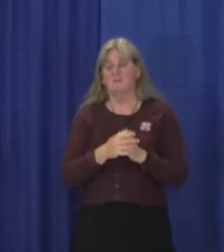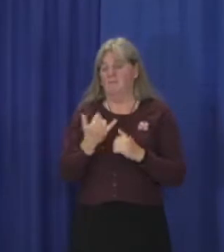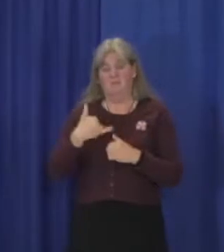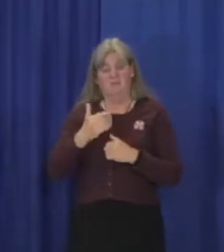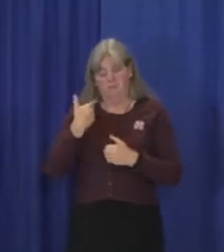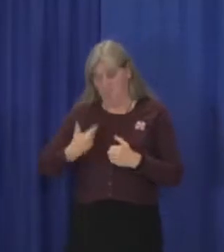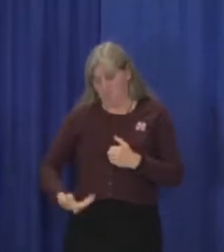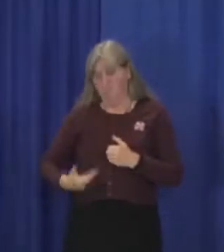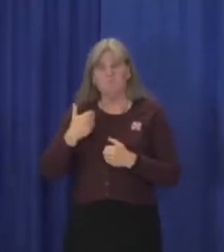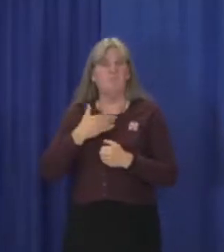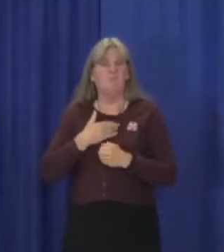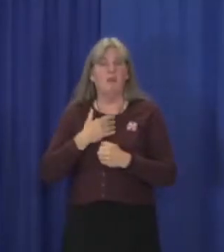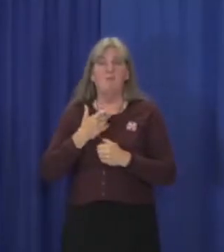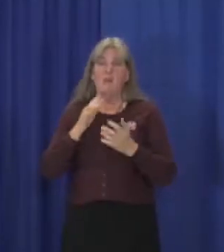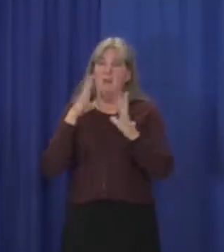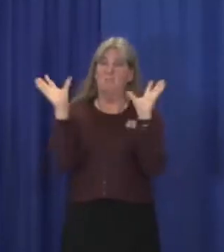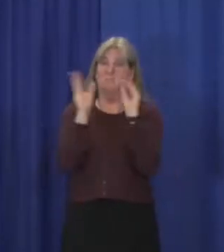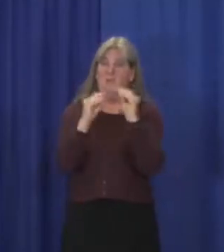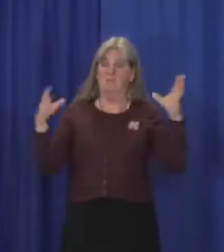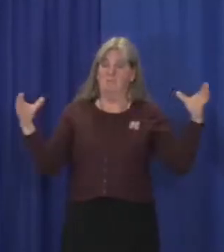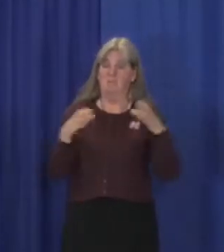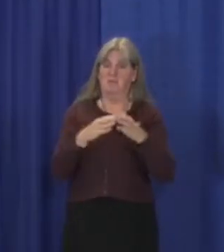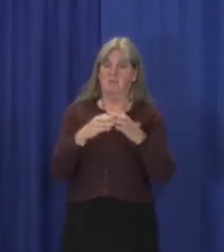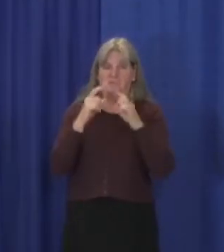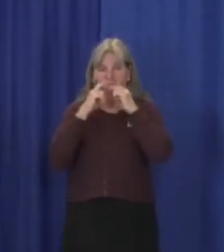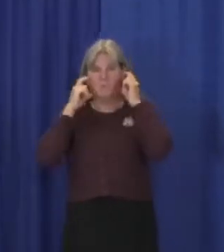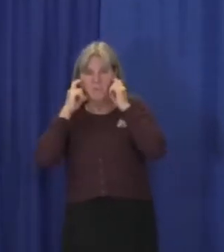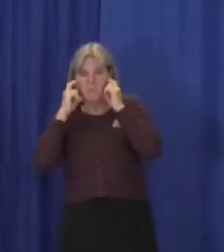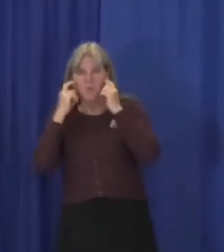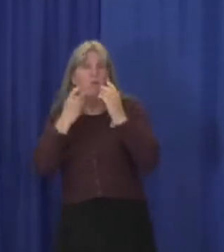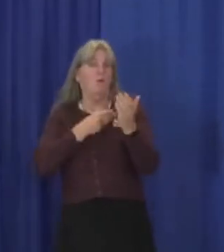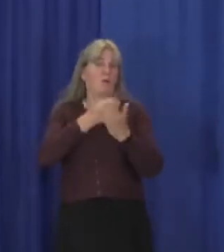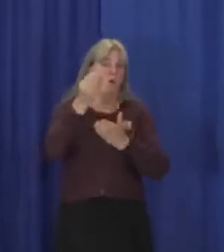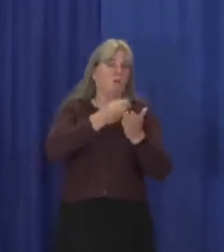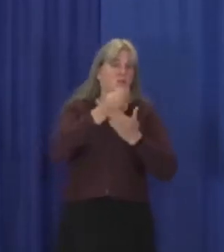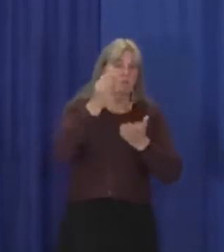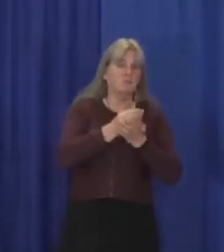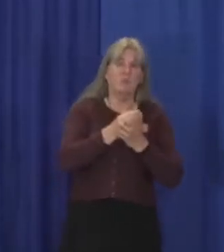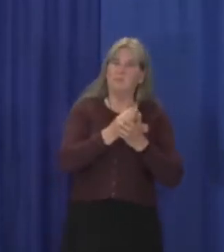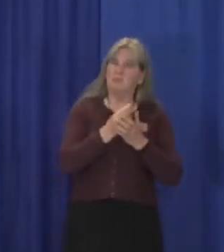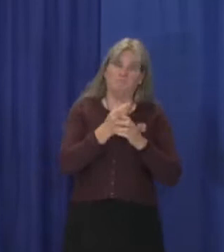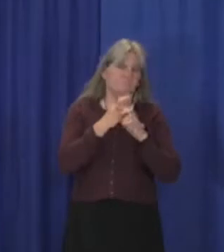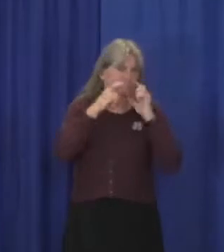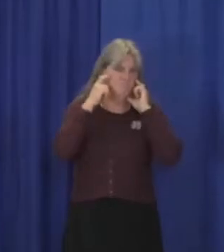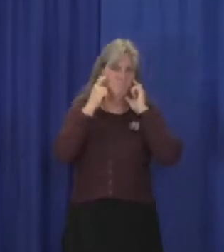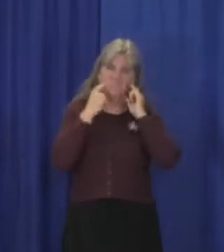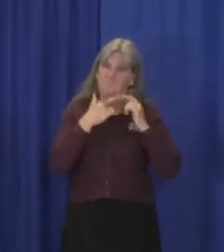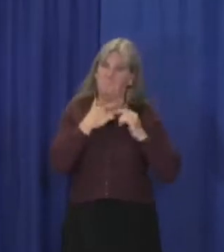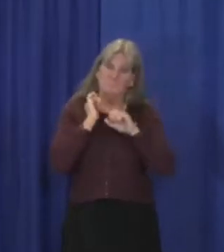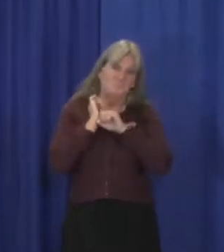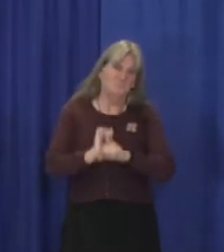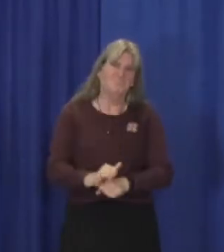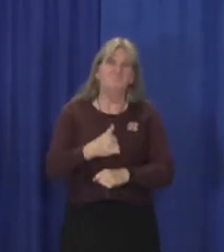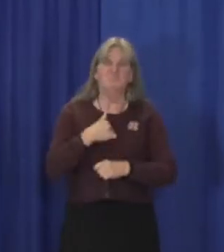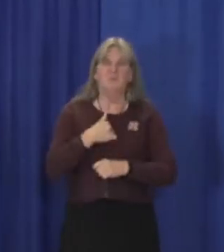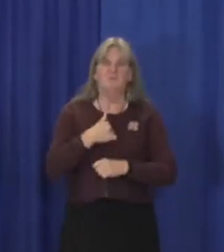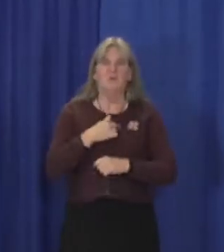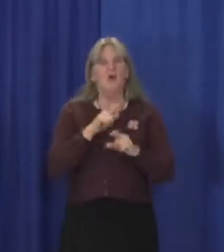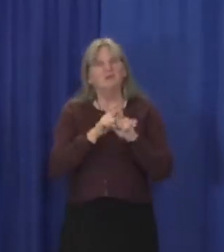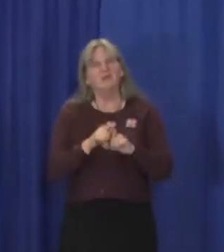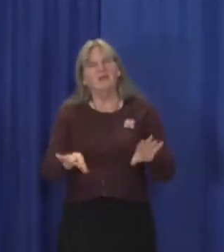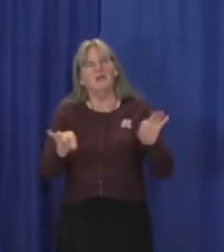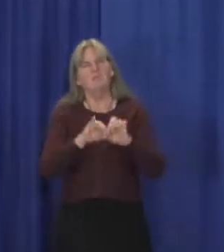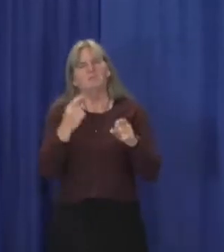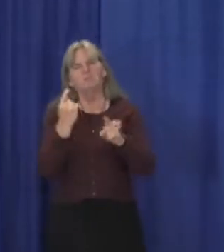my mask when I'm in large meetings or when I'm shopping in stores. It's also very important to continue to practice